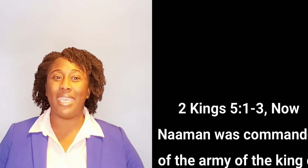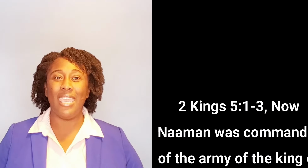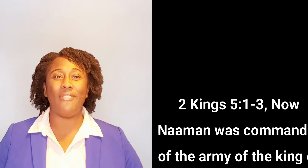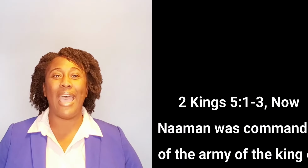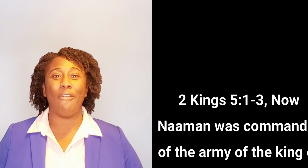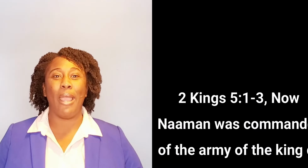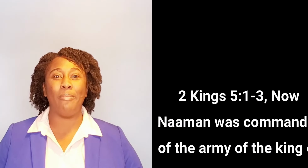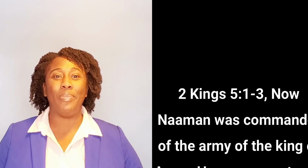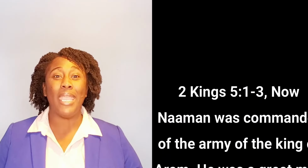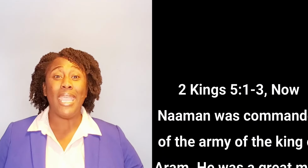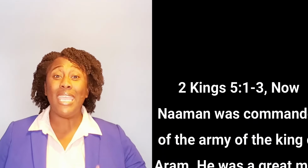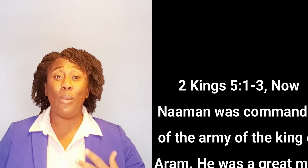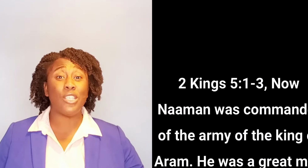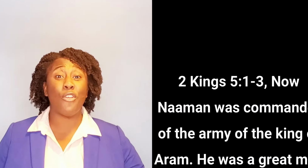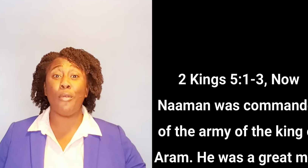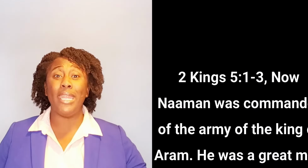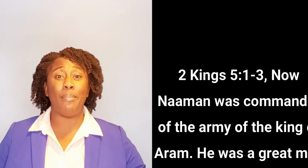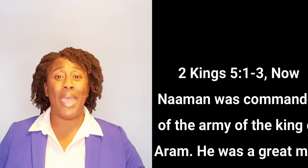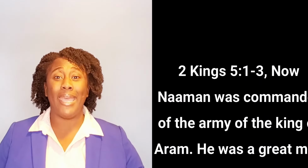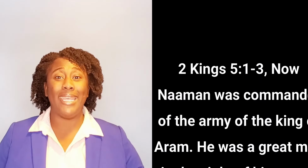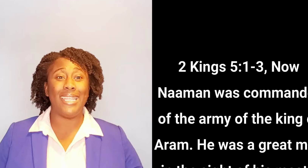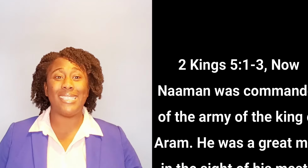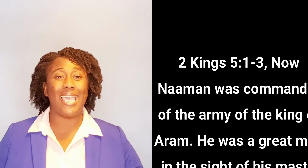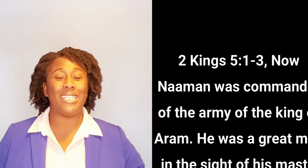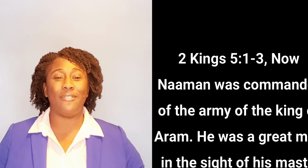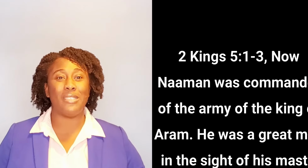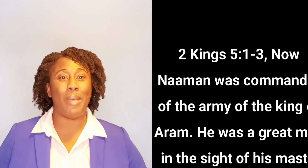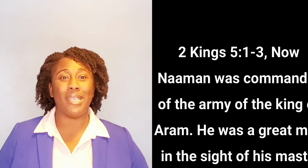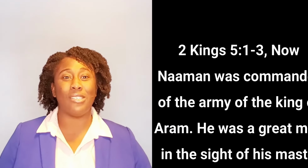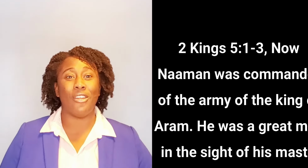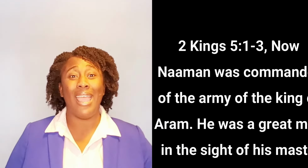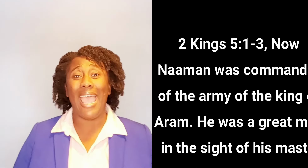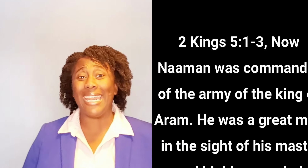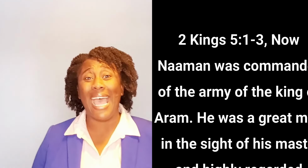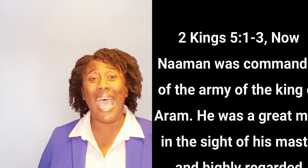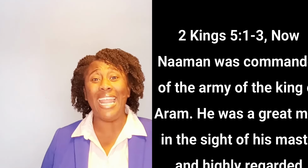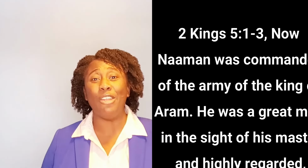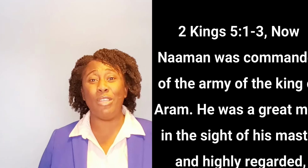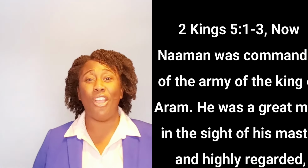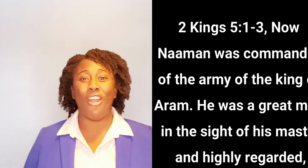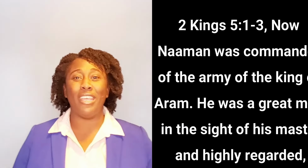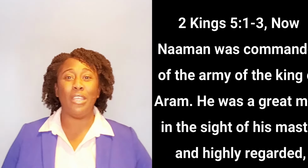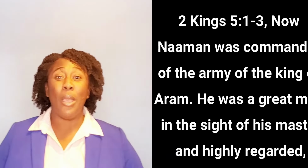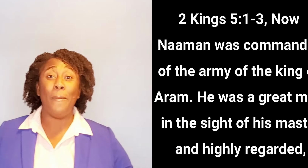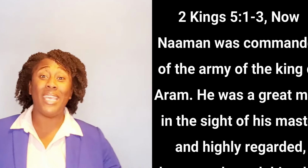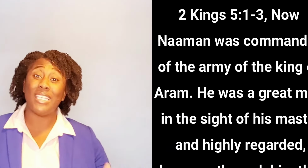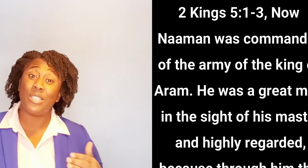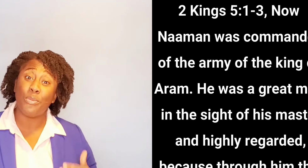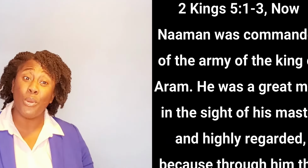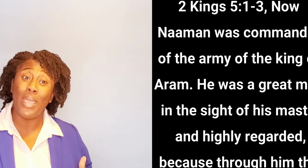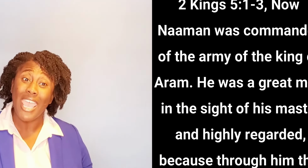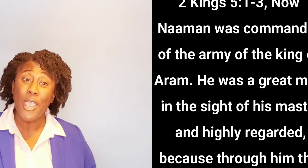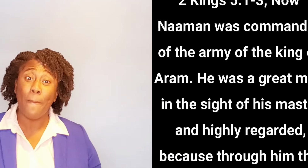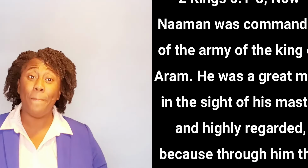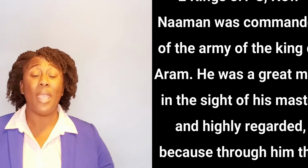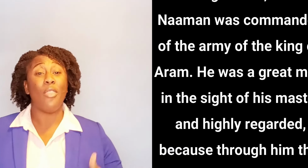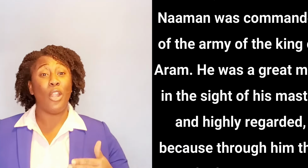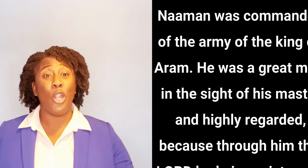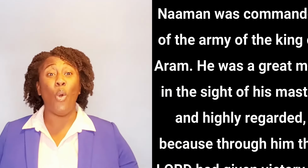of Aram. He was a great man in the sight of his master and highly regarded, because through him the Lord